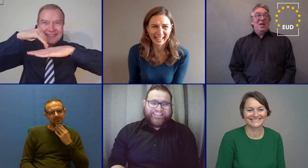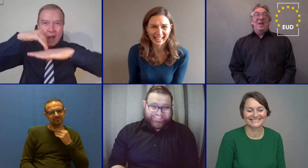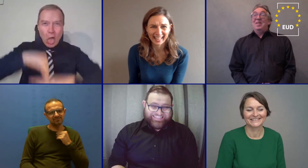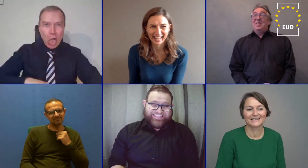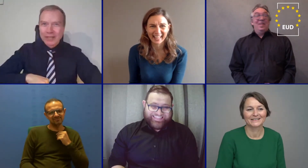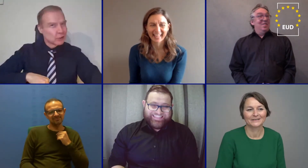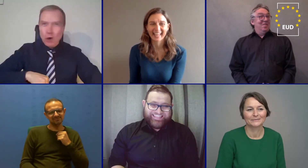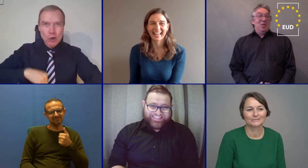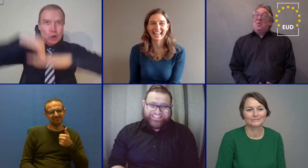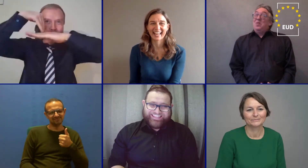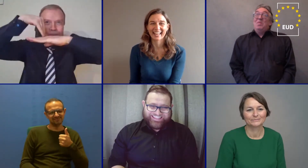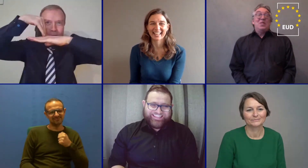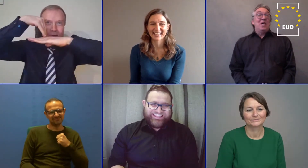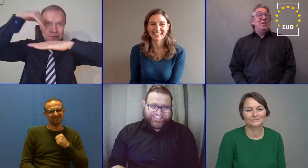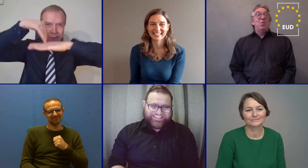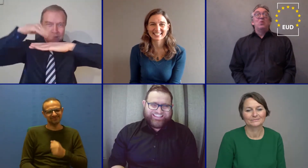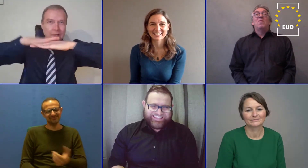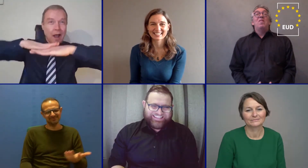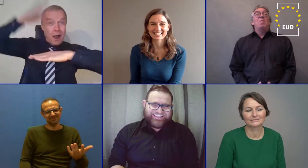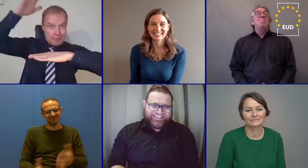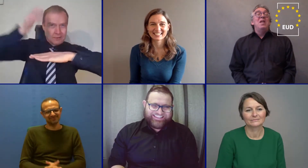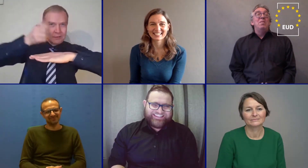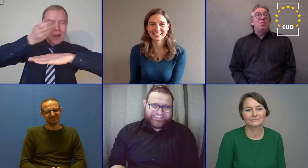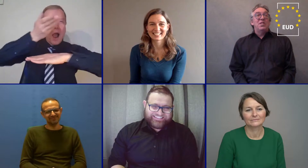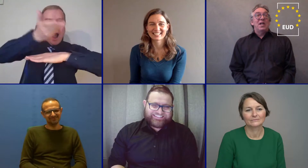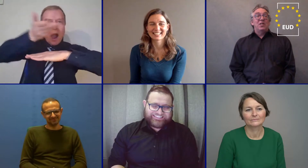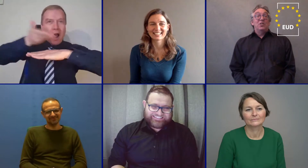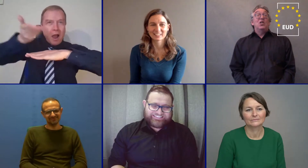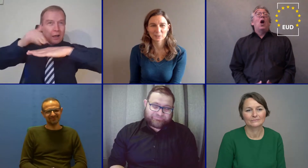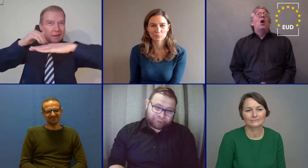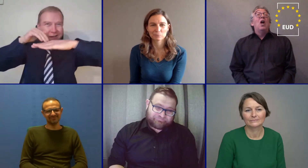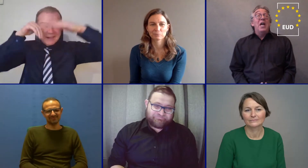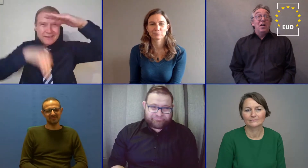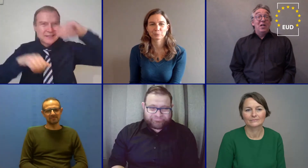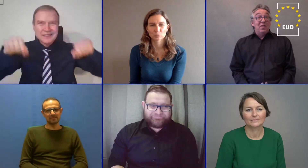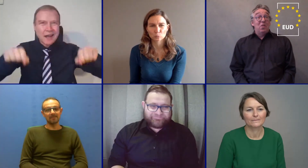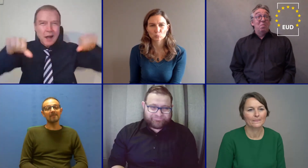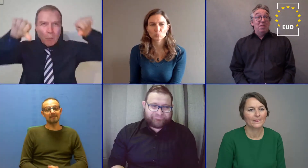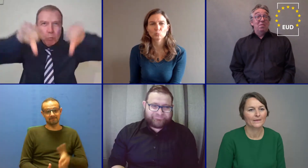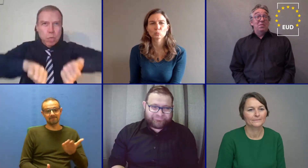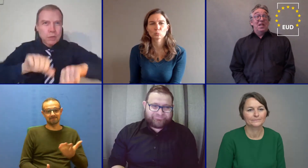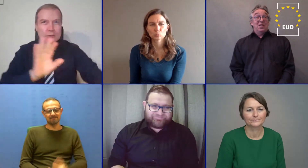Again, you emphasize the importance of having minimum standards, high level minimum standards.